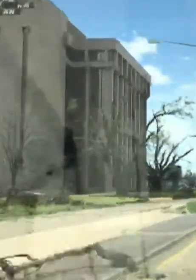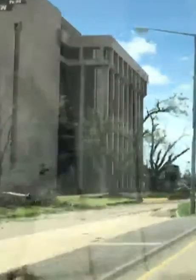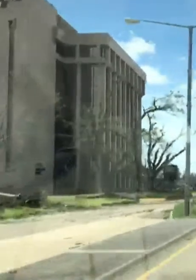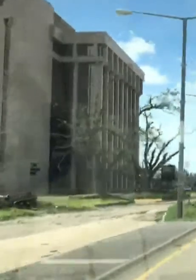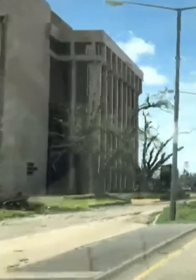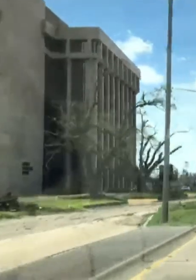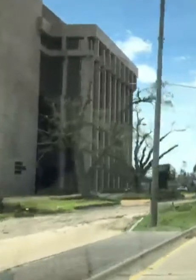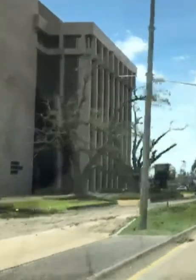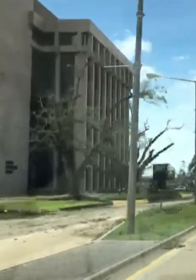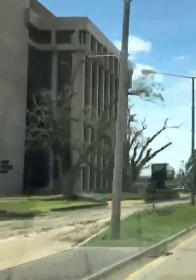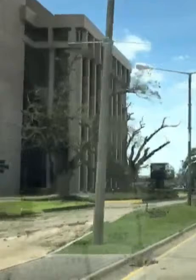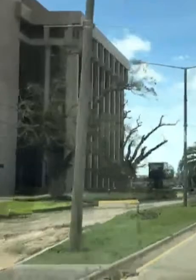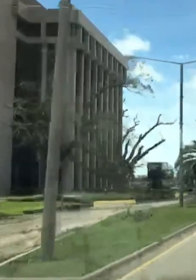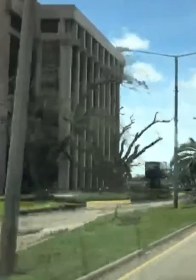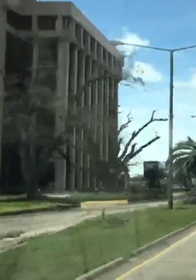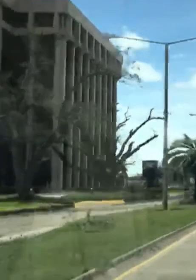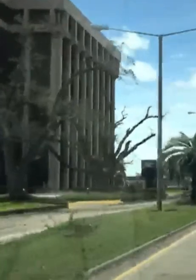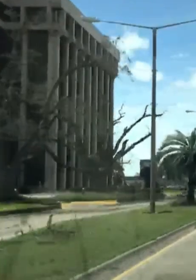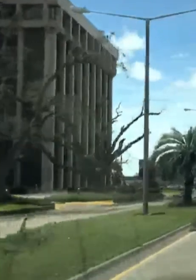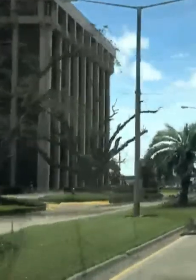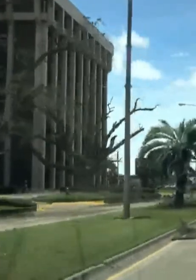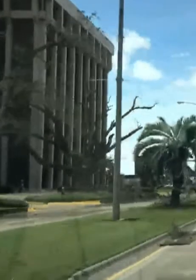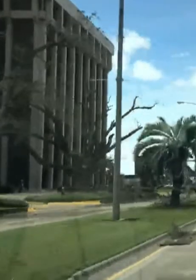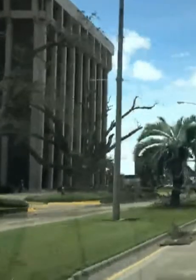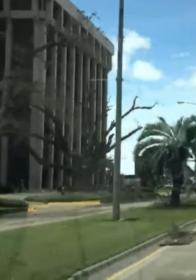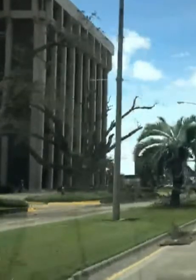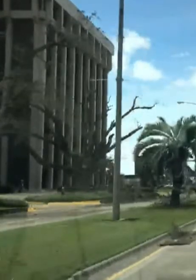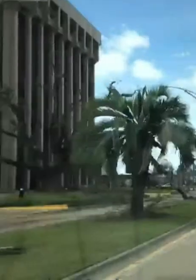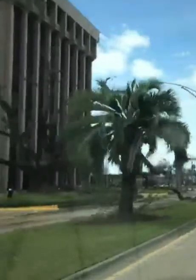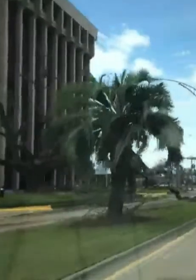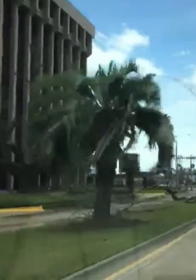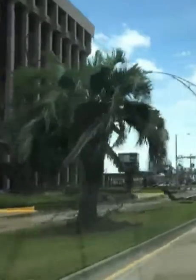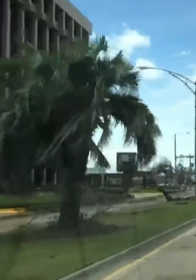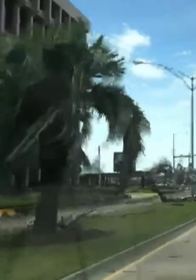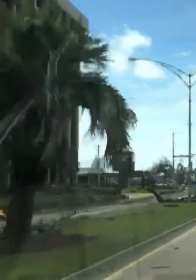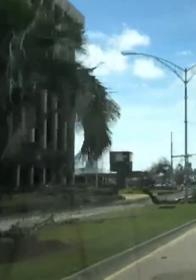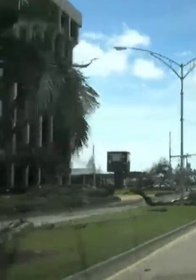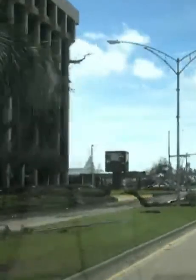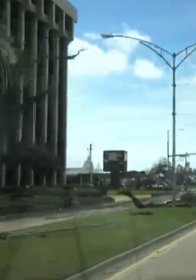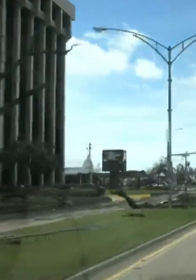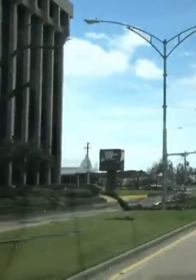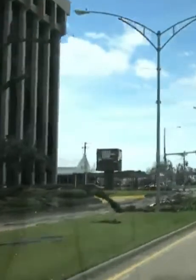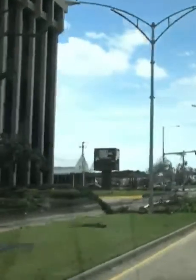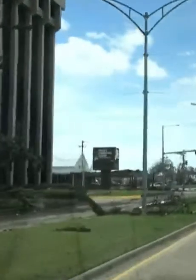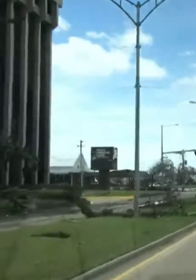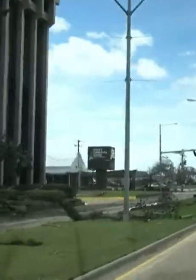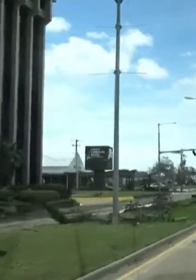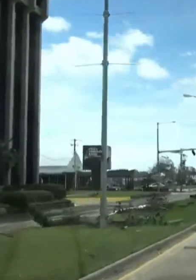See, at this point, if we kind of get a cursory tour of